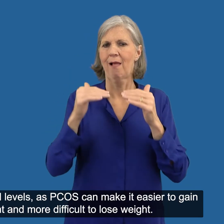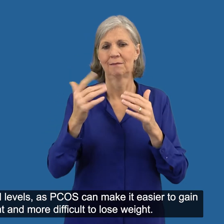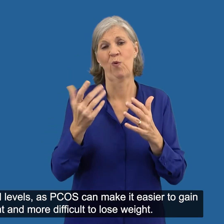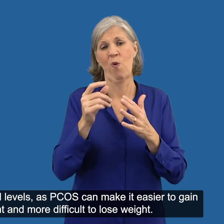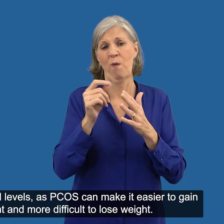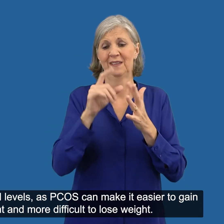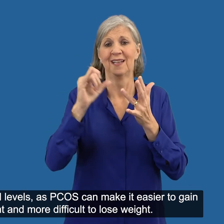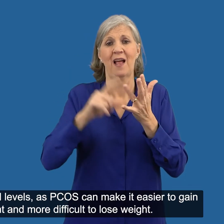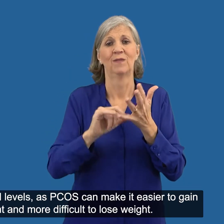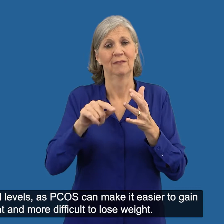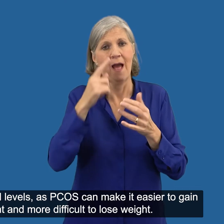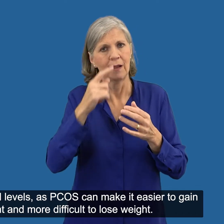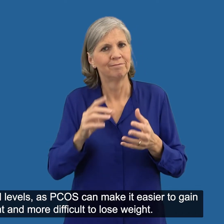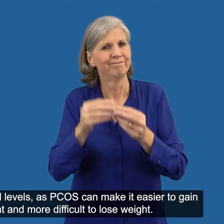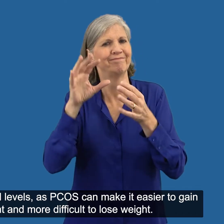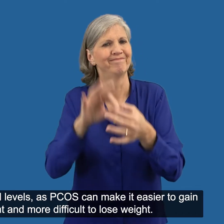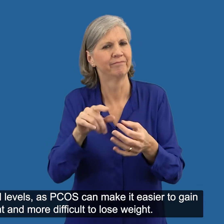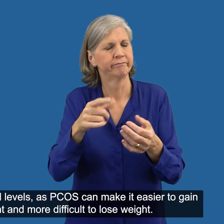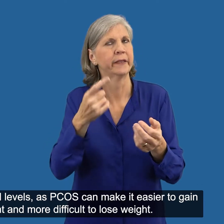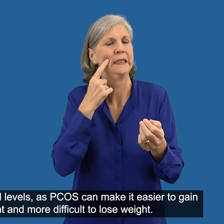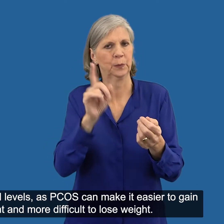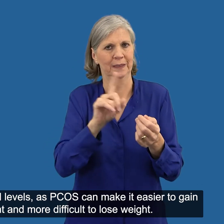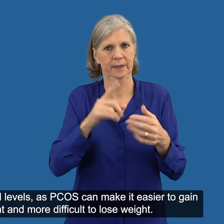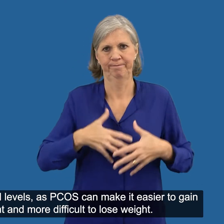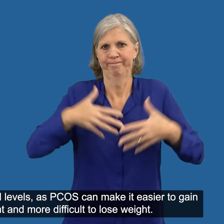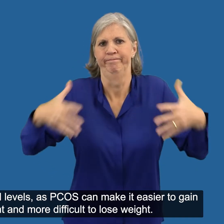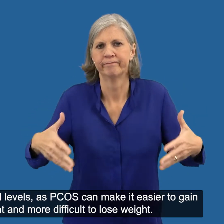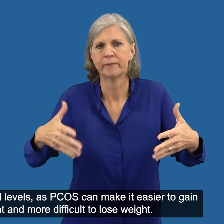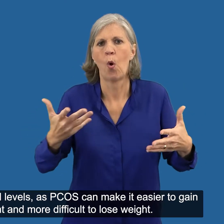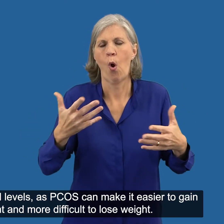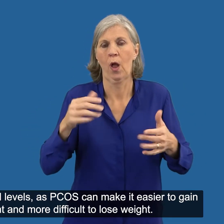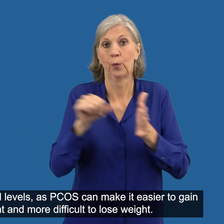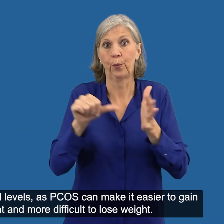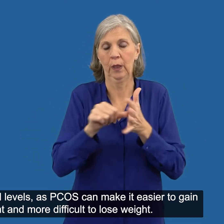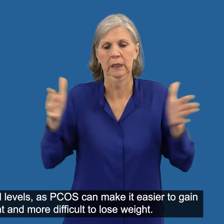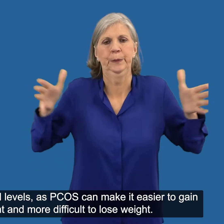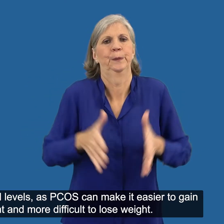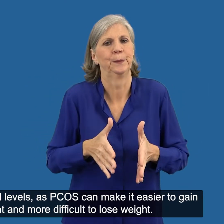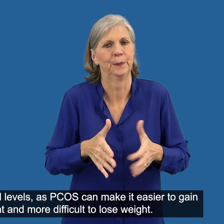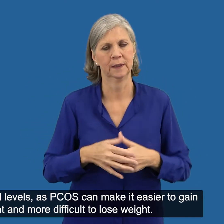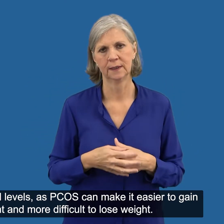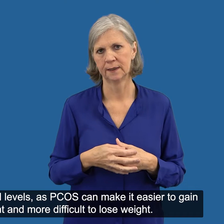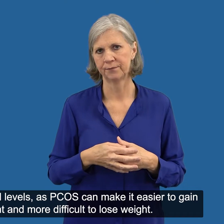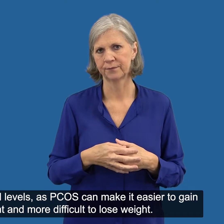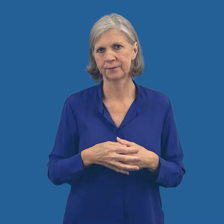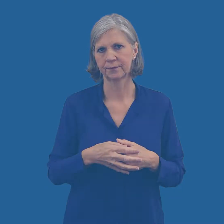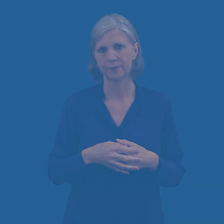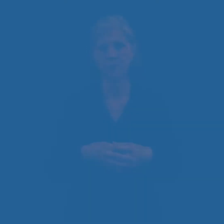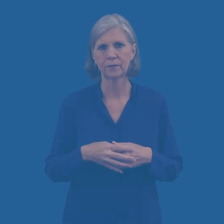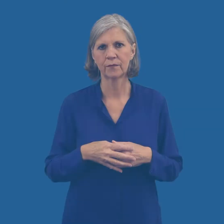cholesterol levels, as PCOS can make it easier to gain weight and more difficult to lose weight.